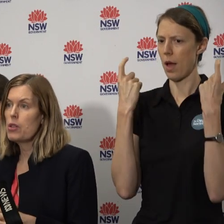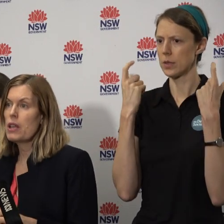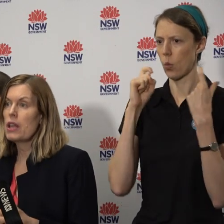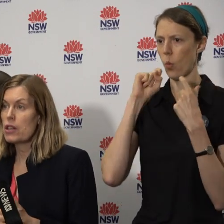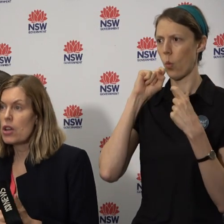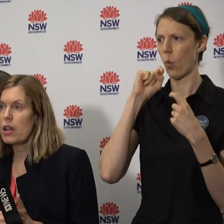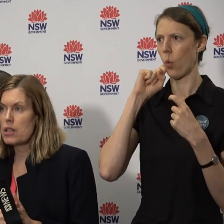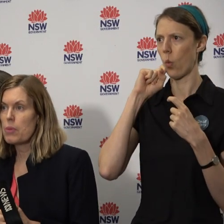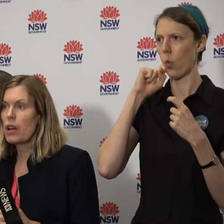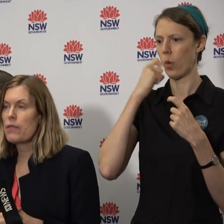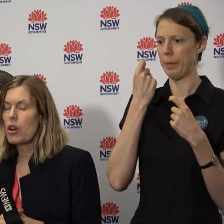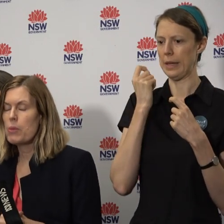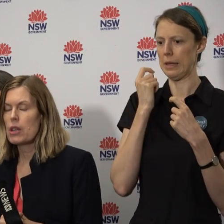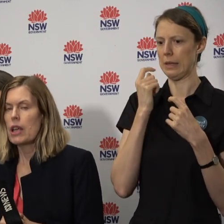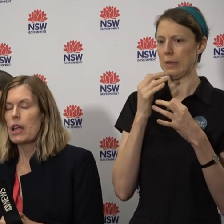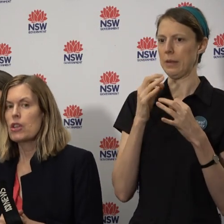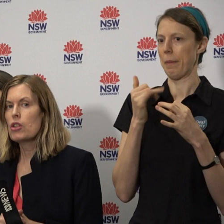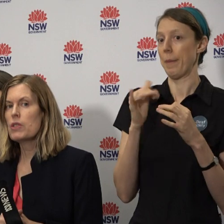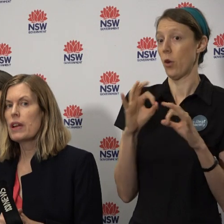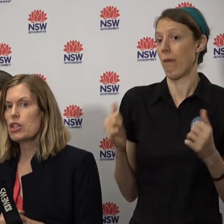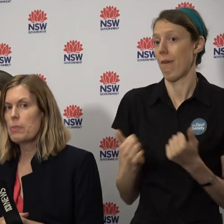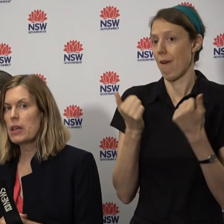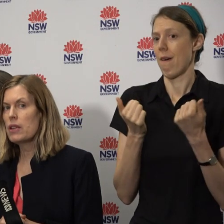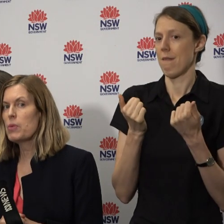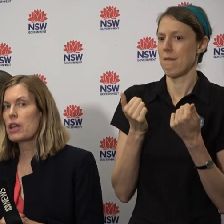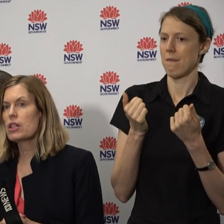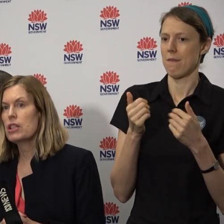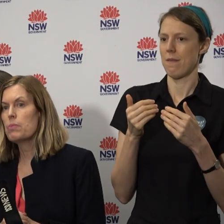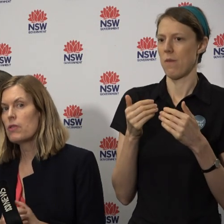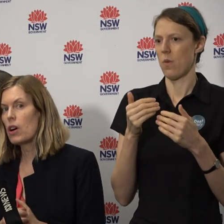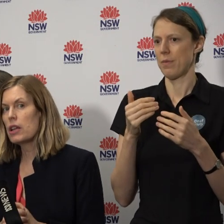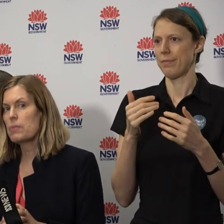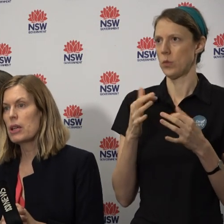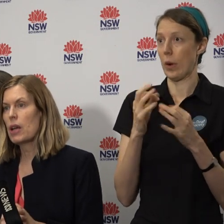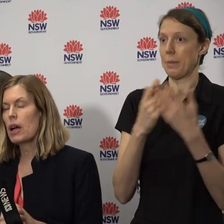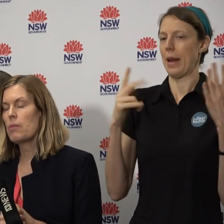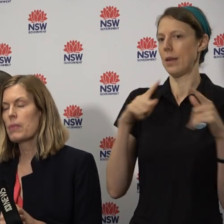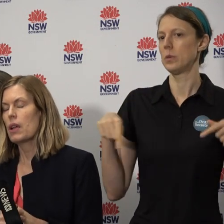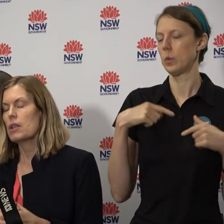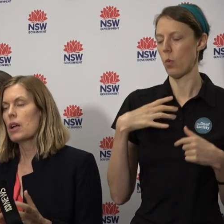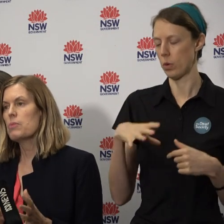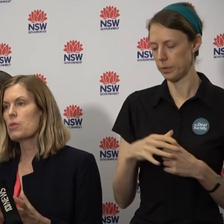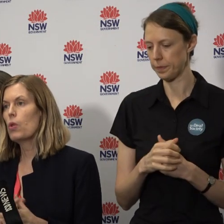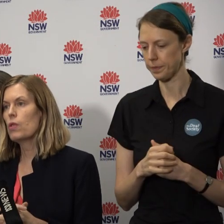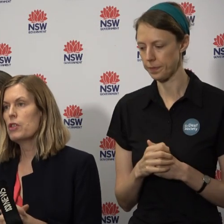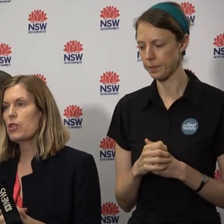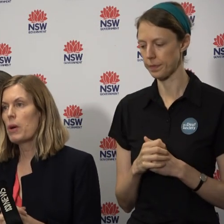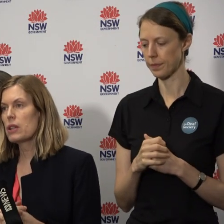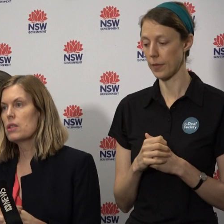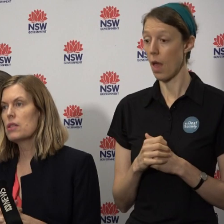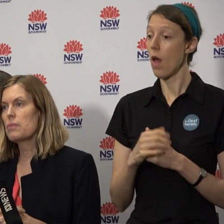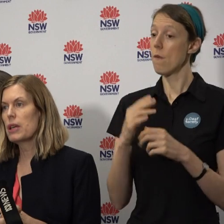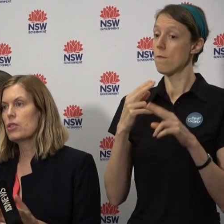are going to be in a tight supply environment. In terms of our GPs, we actually did provide some support for